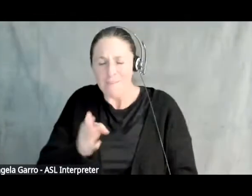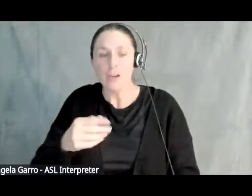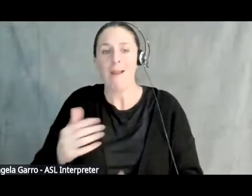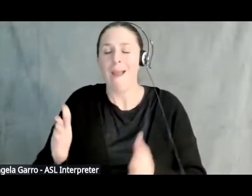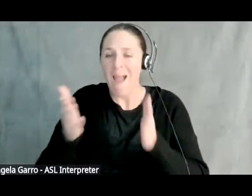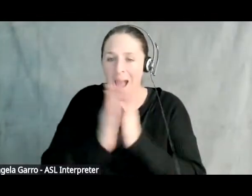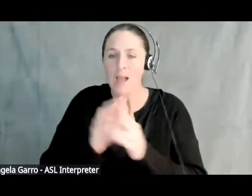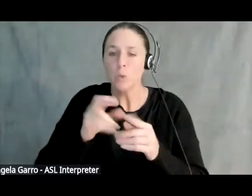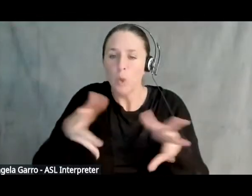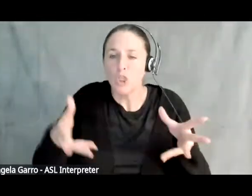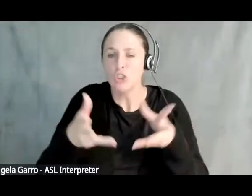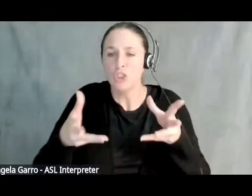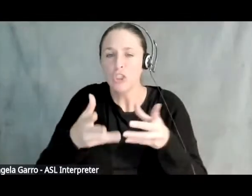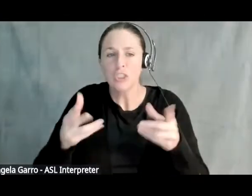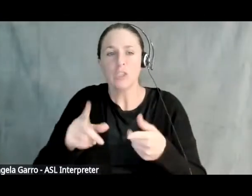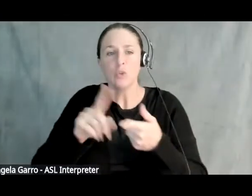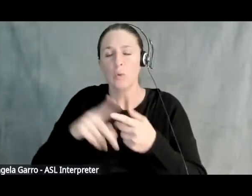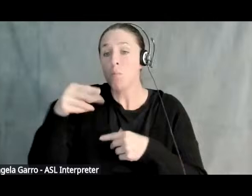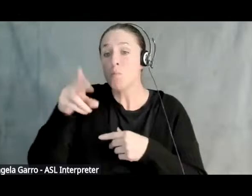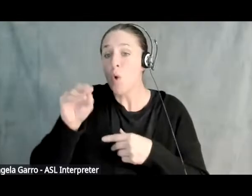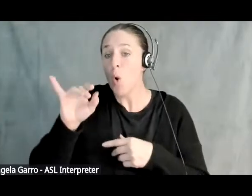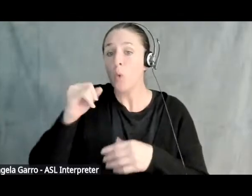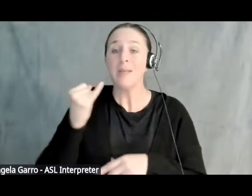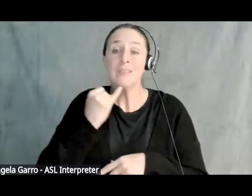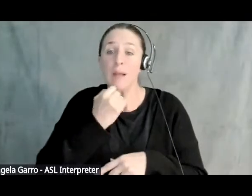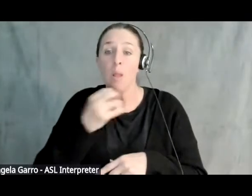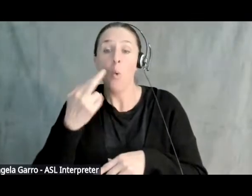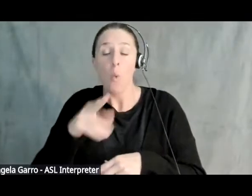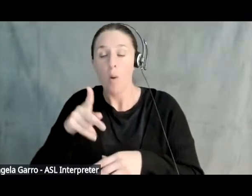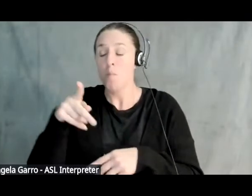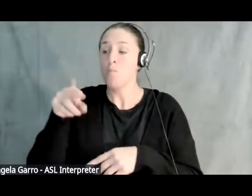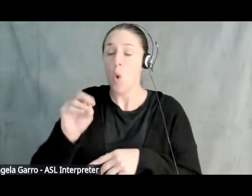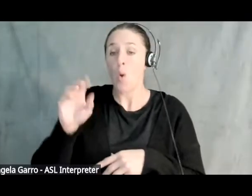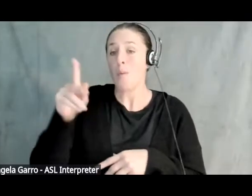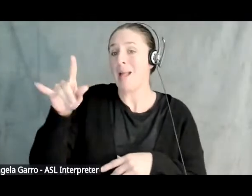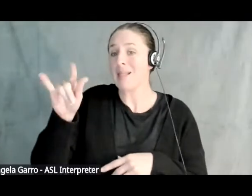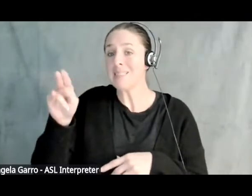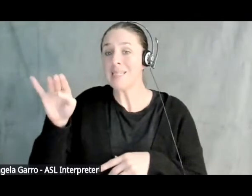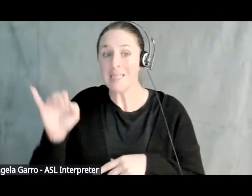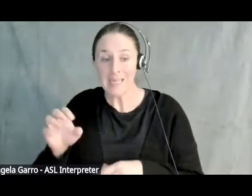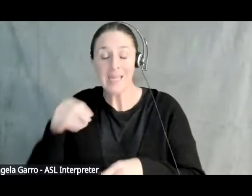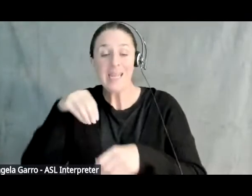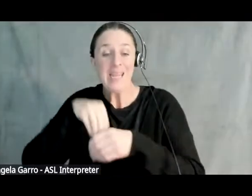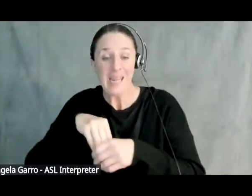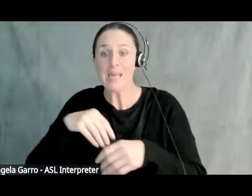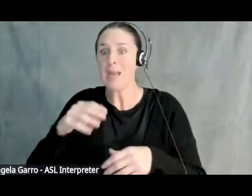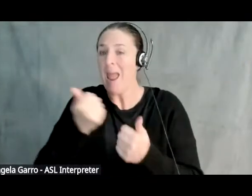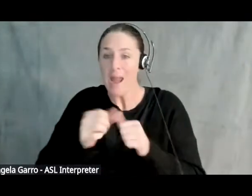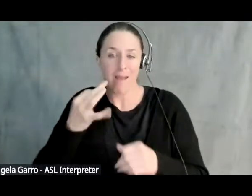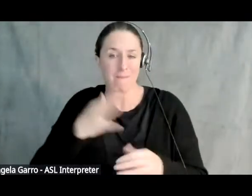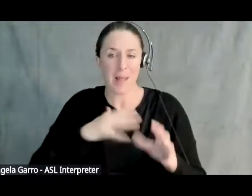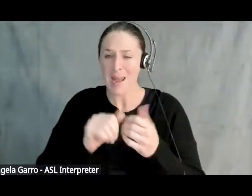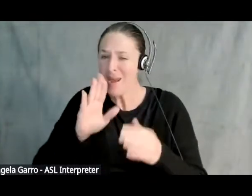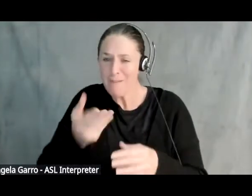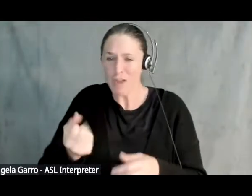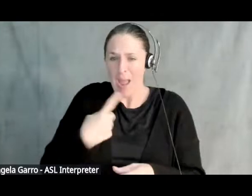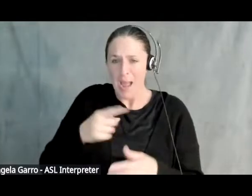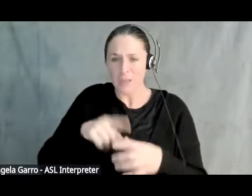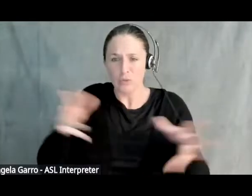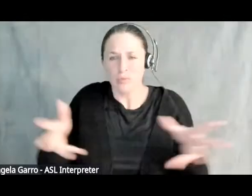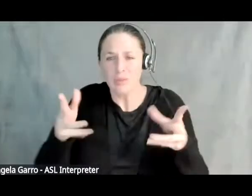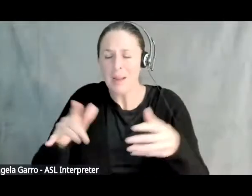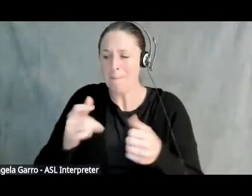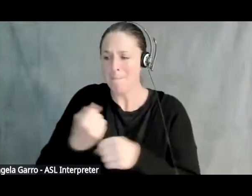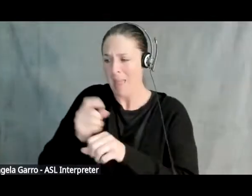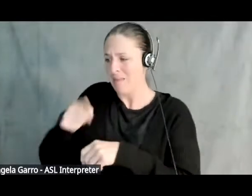to advocate pro-Israeli or pro-Palestinian stances in any of my classes. I have never been asked or encouraged to make students feel bad about